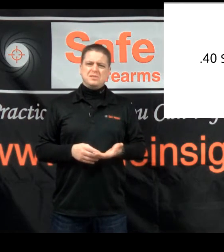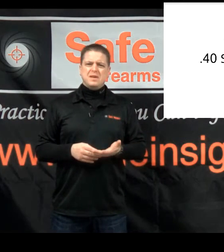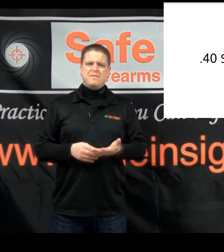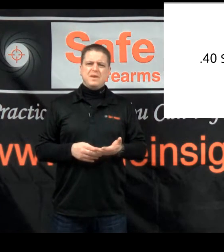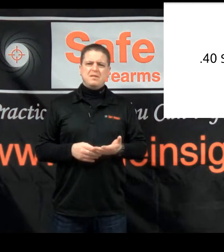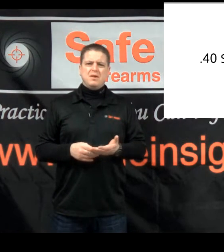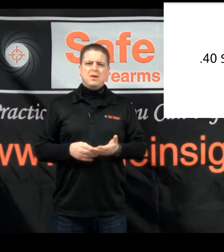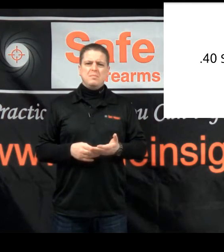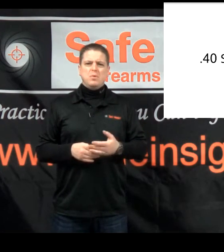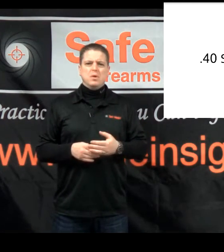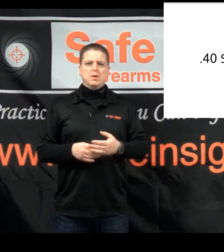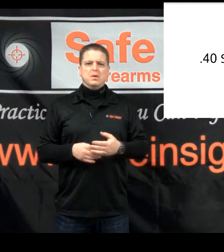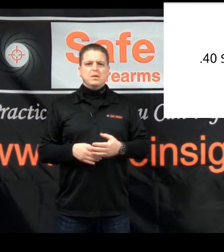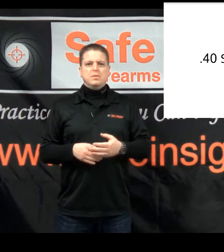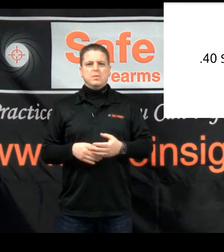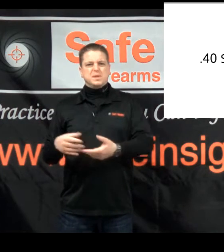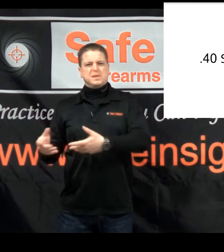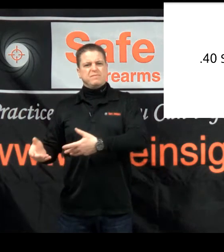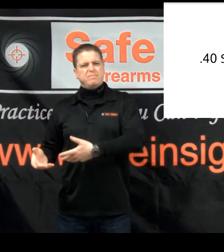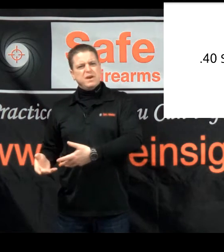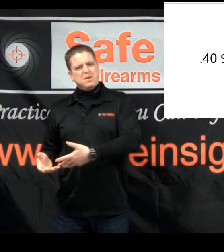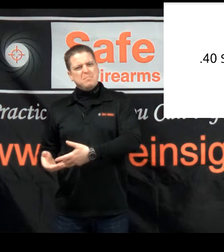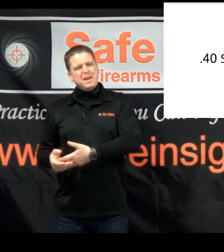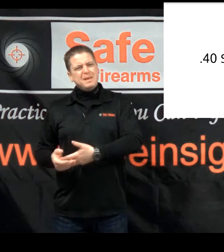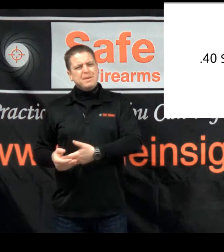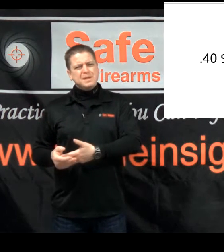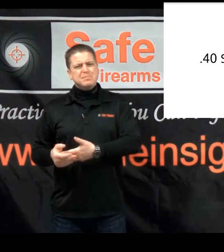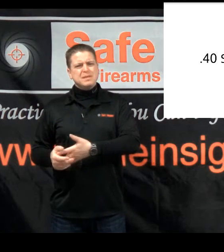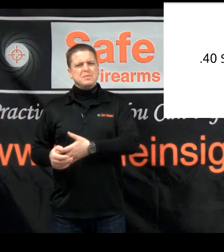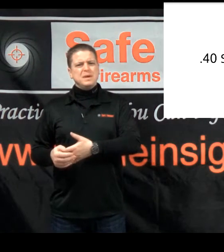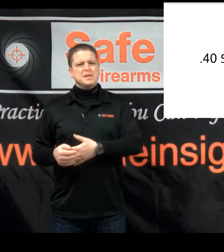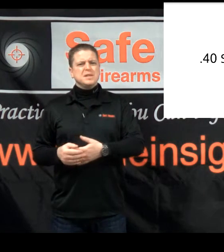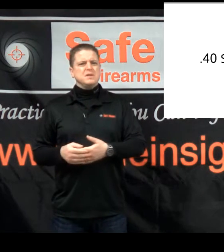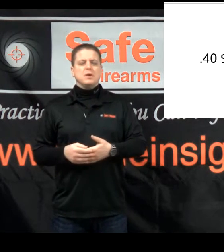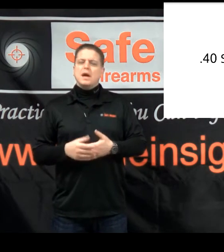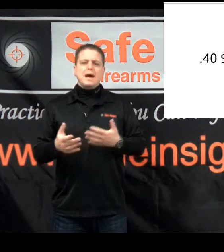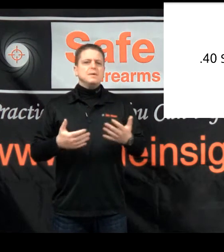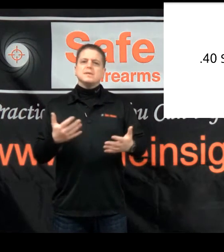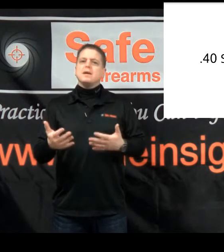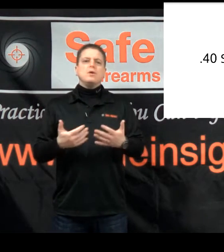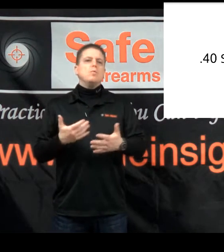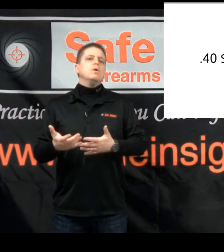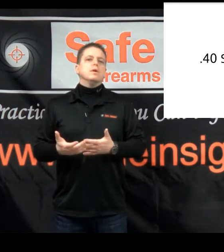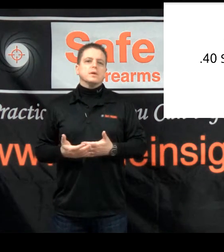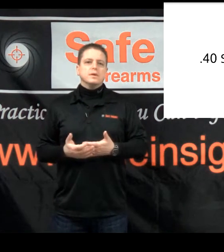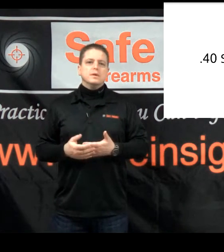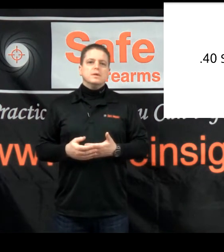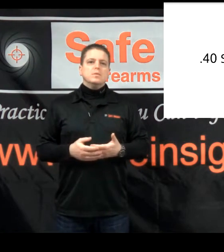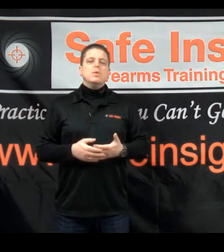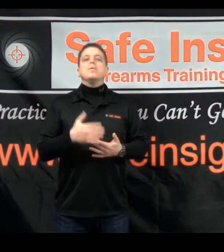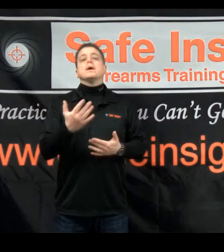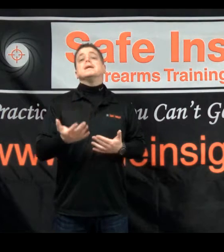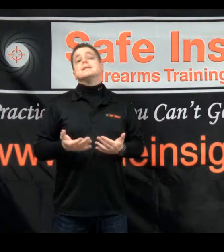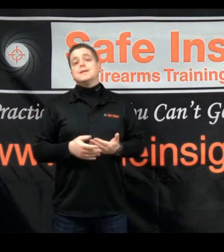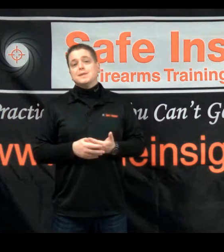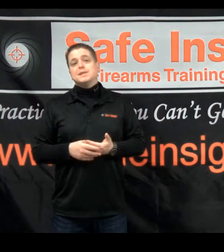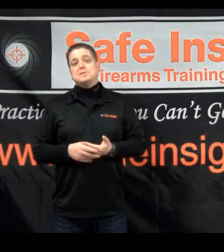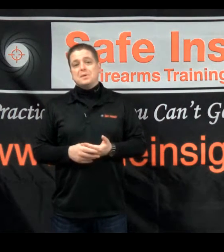through that firearm? Or was this firearm made by Smith & Wesson? Or how does that all work? Well, we're going to tell you the secret